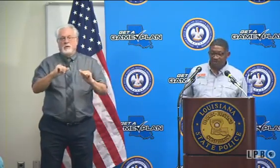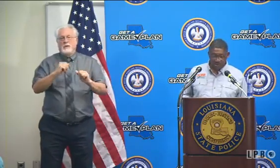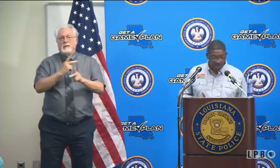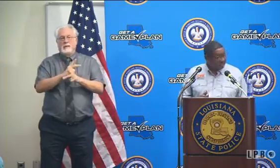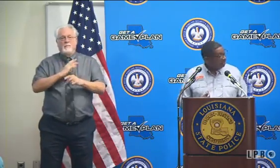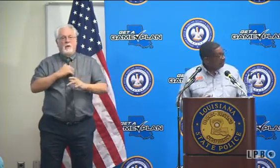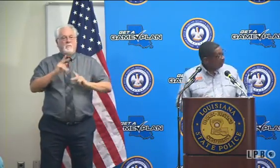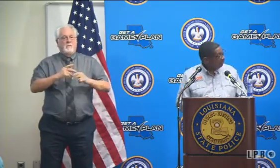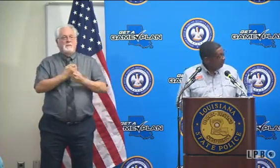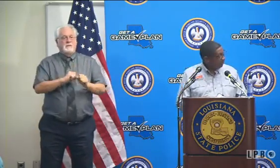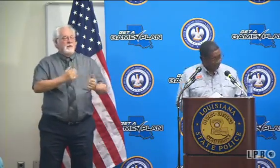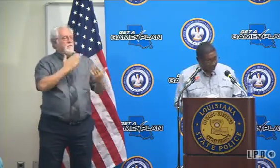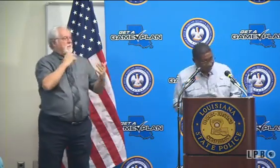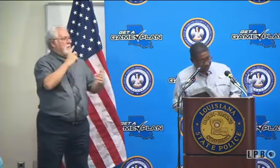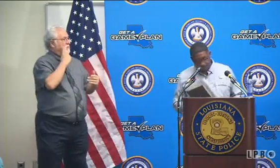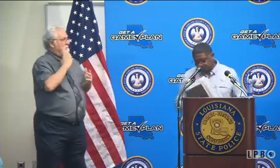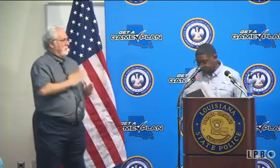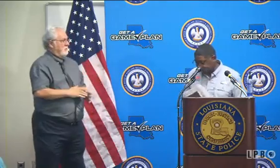citizens safe. So thank you, Governor.